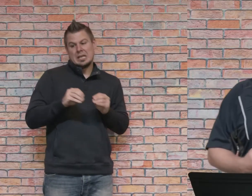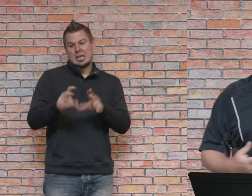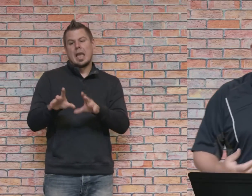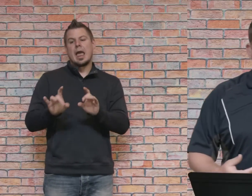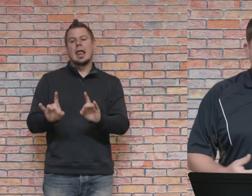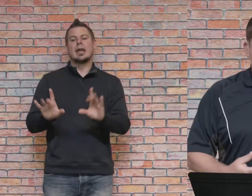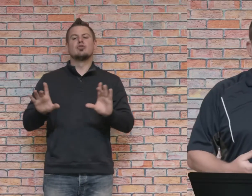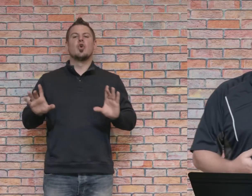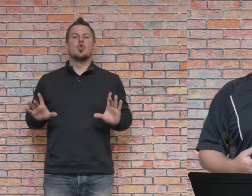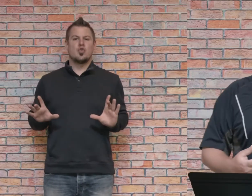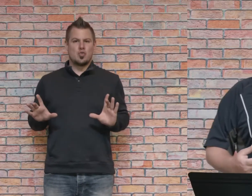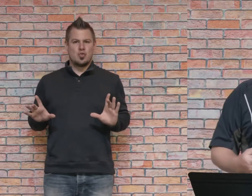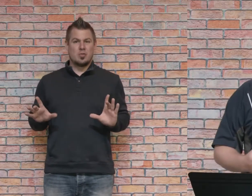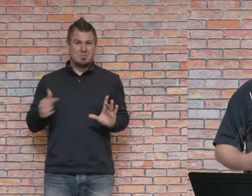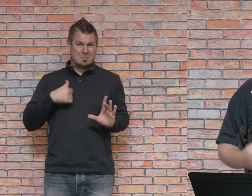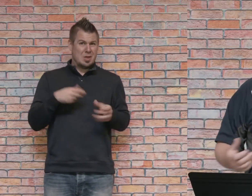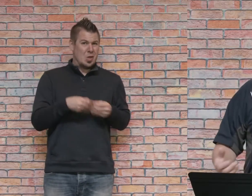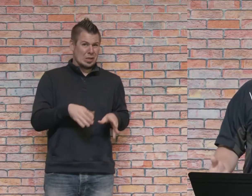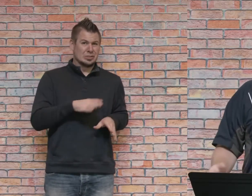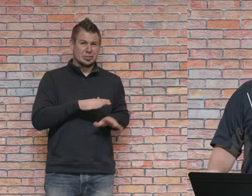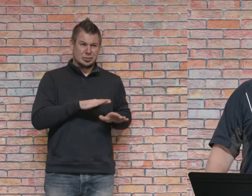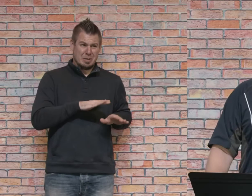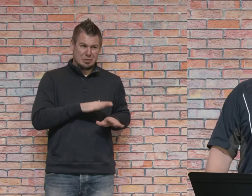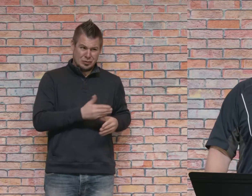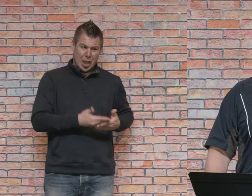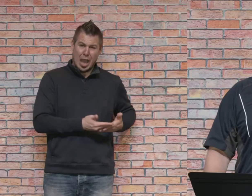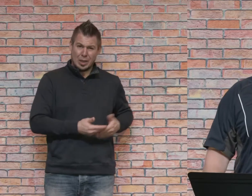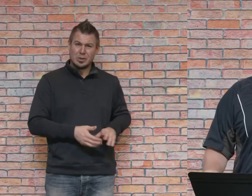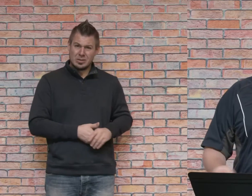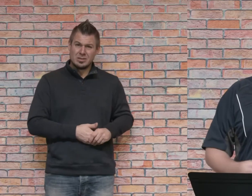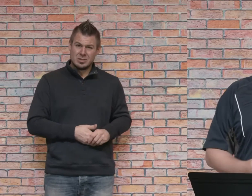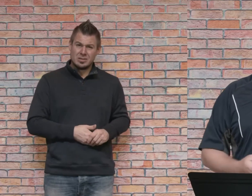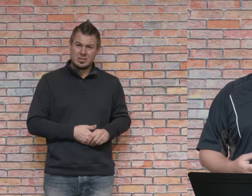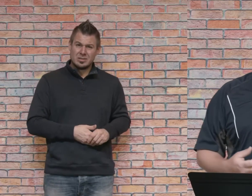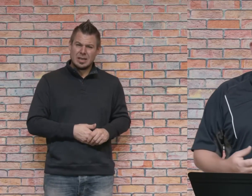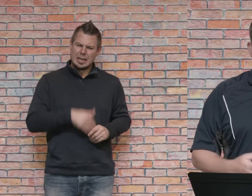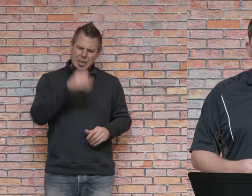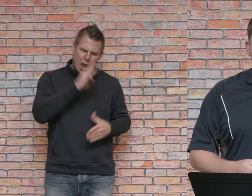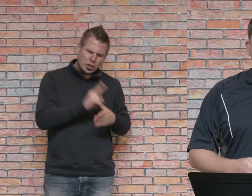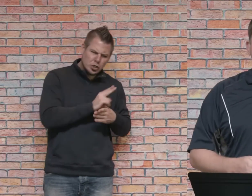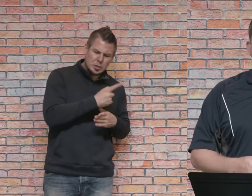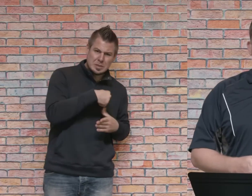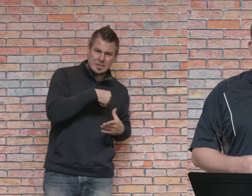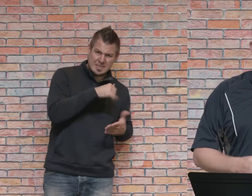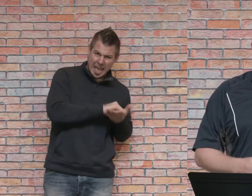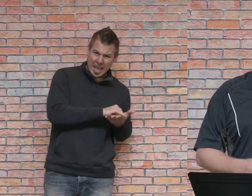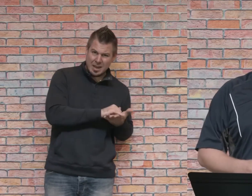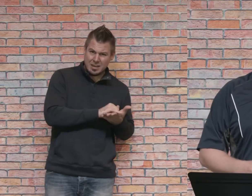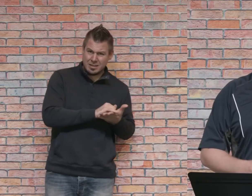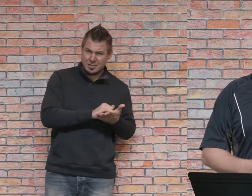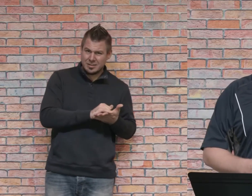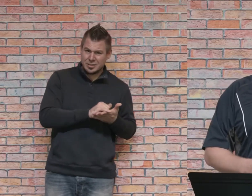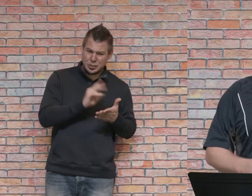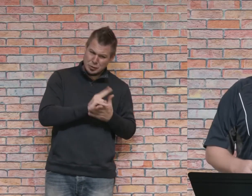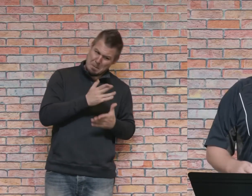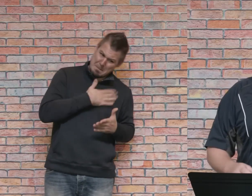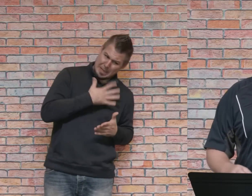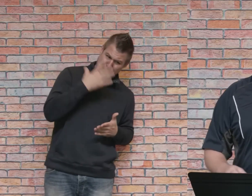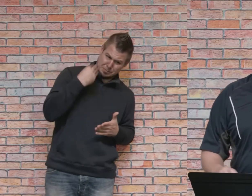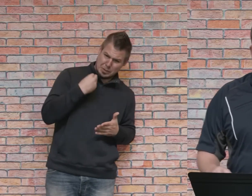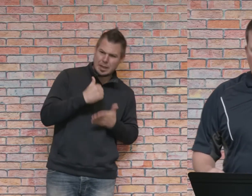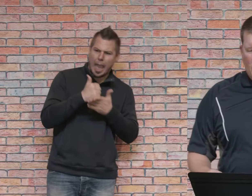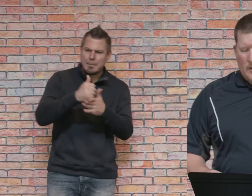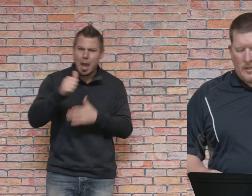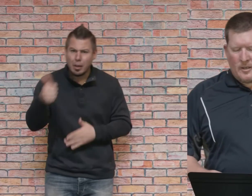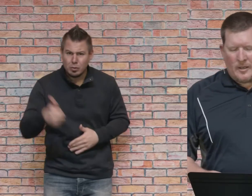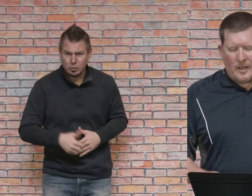having the experience of losing a child, God has used that I've been able to walk other people through that experience. And you